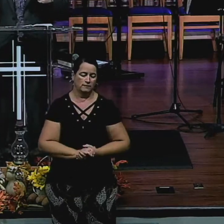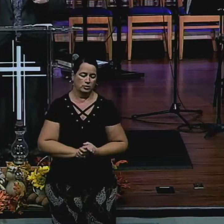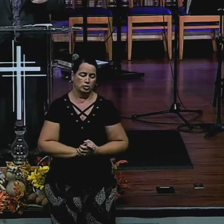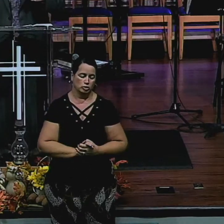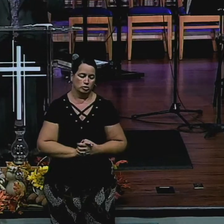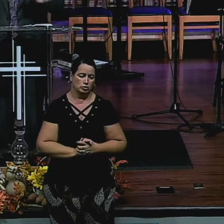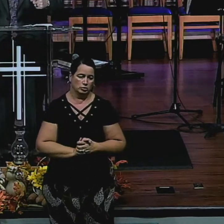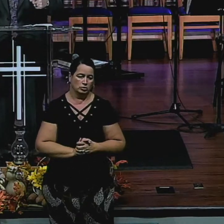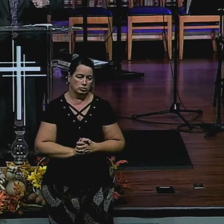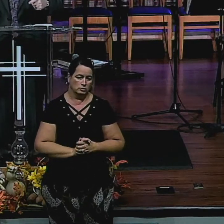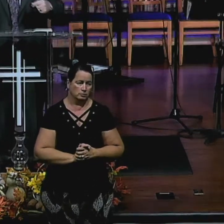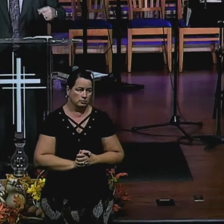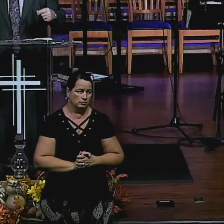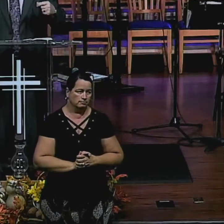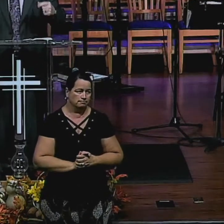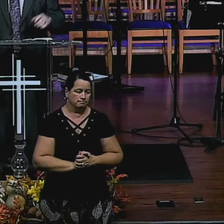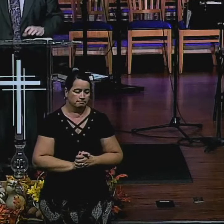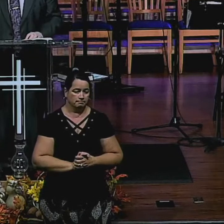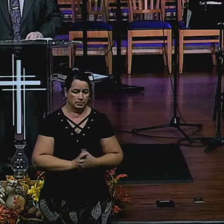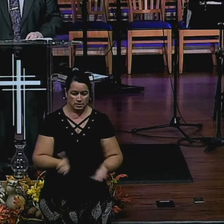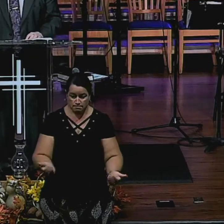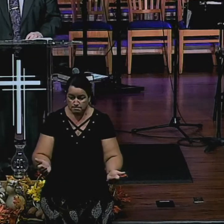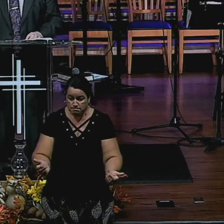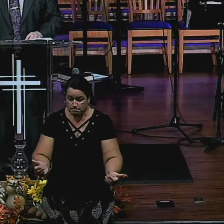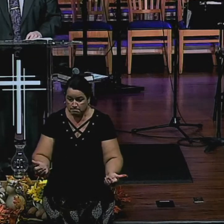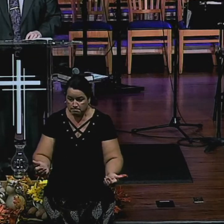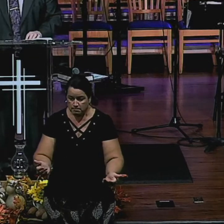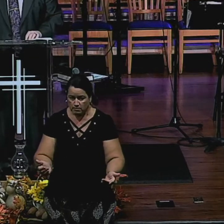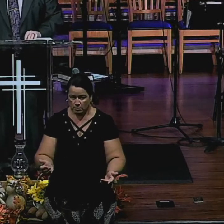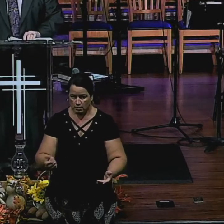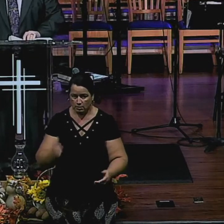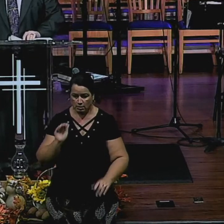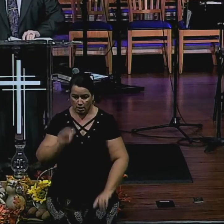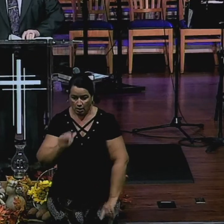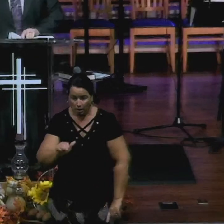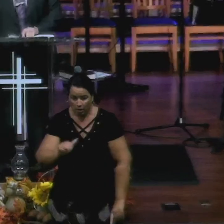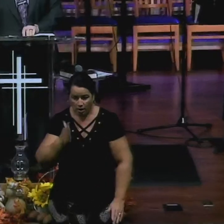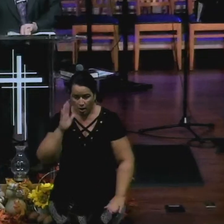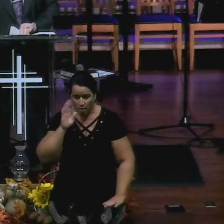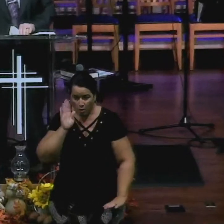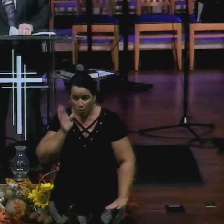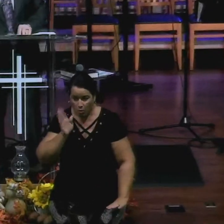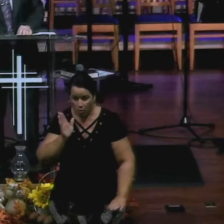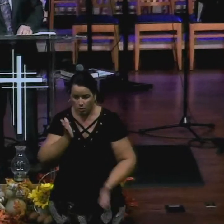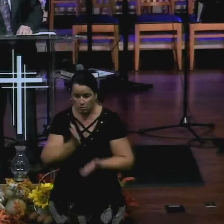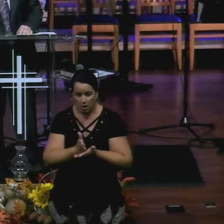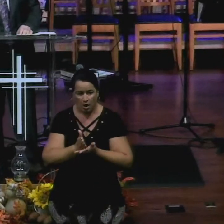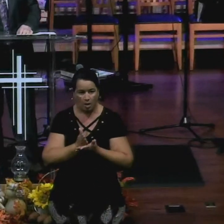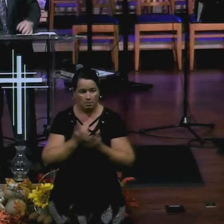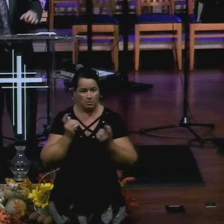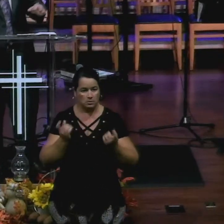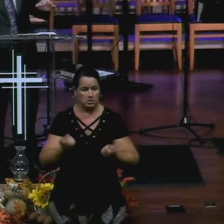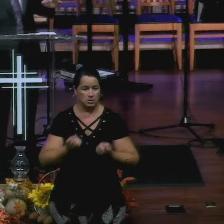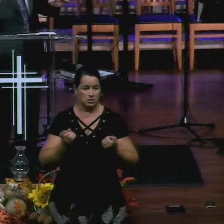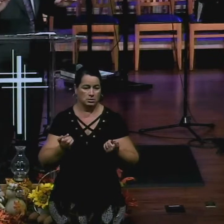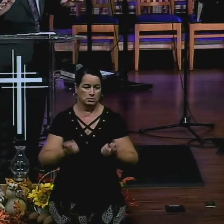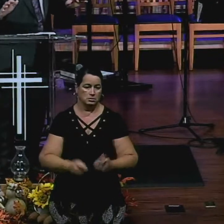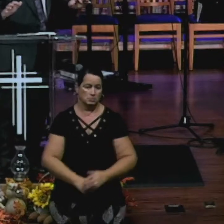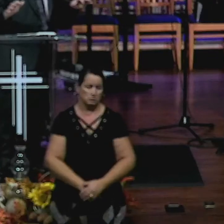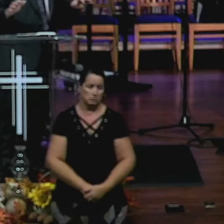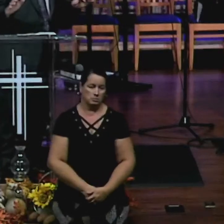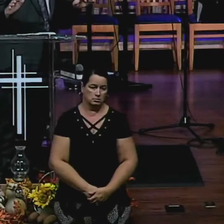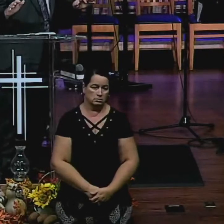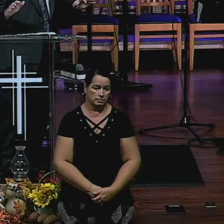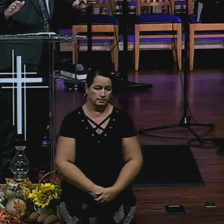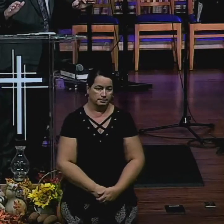The Savior gives us an admonishment. For those who are in Christ, hey, stop sinning. We